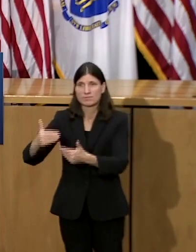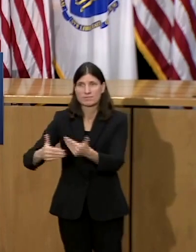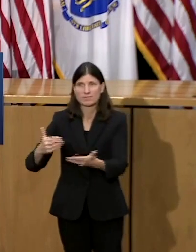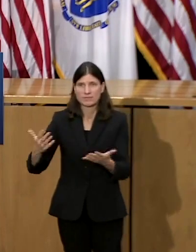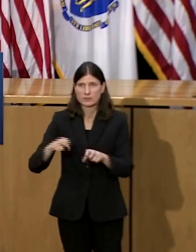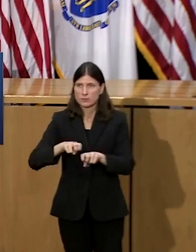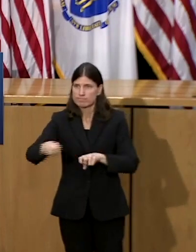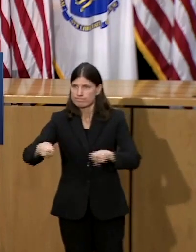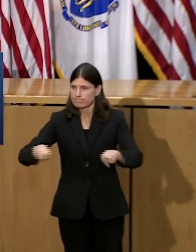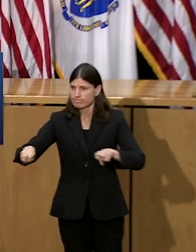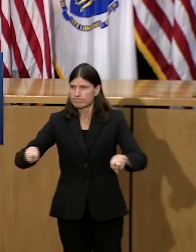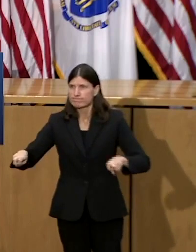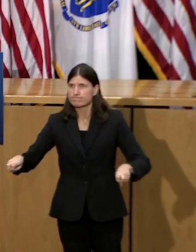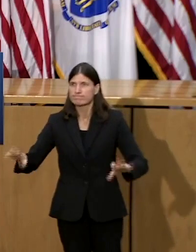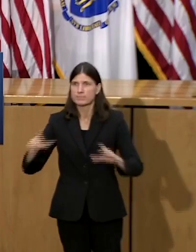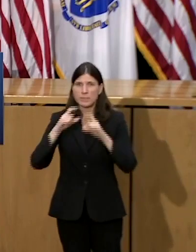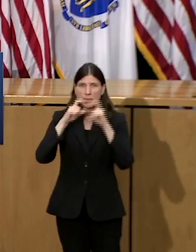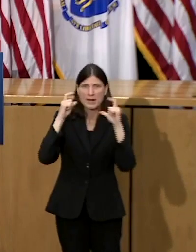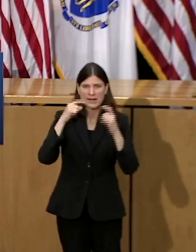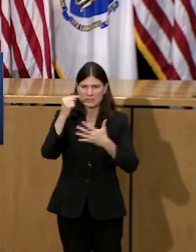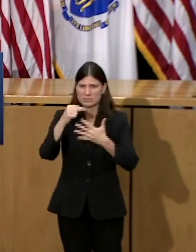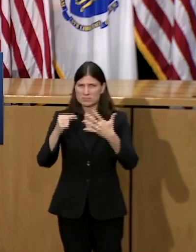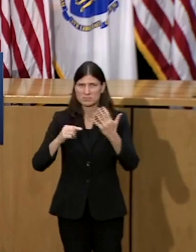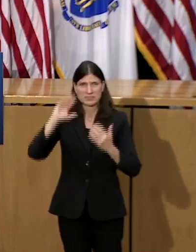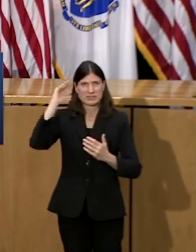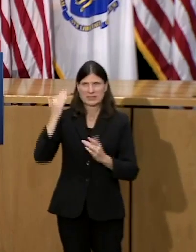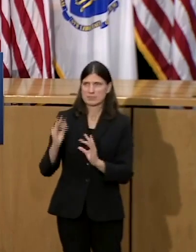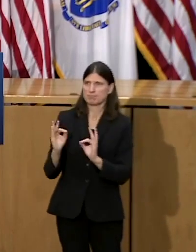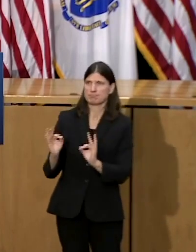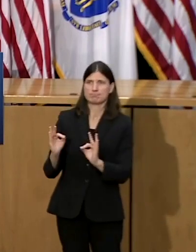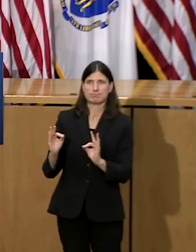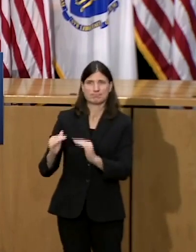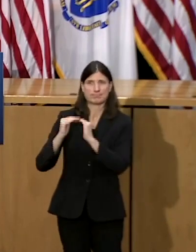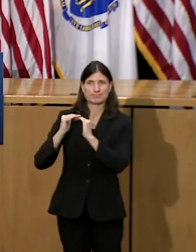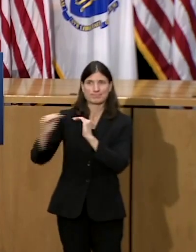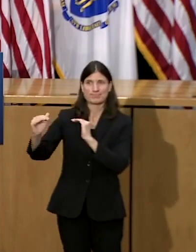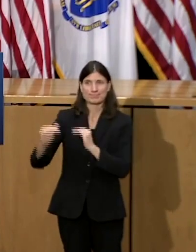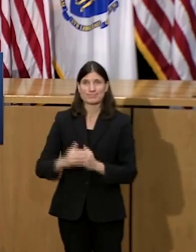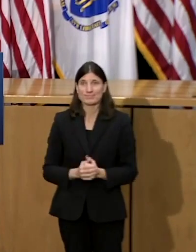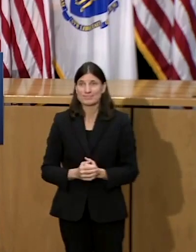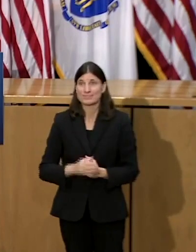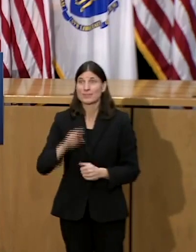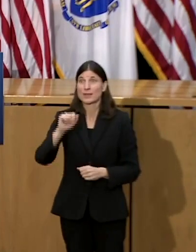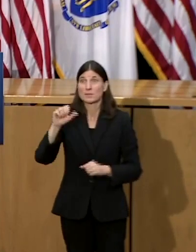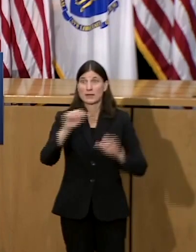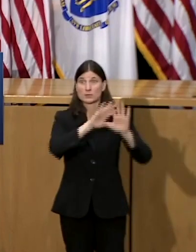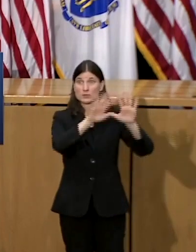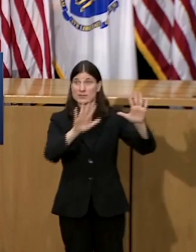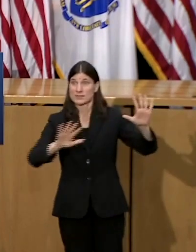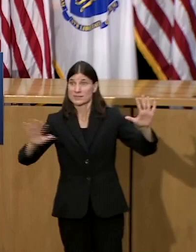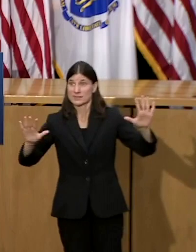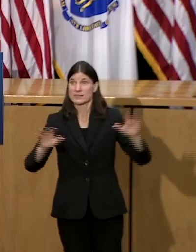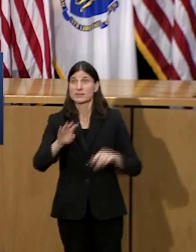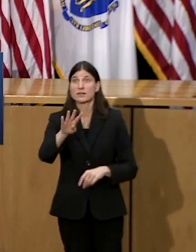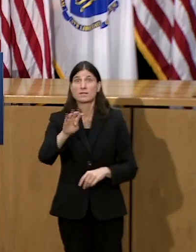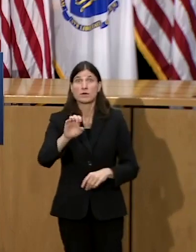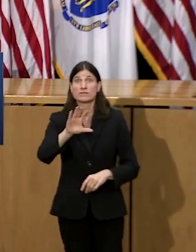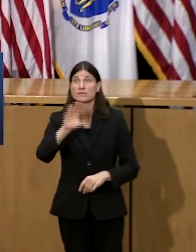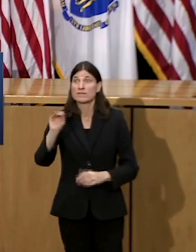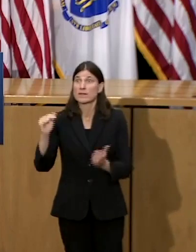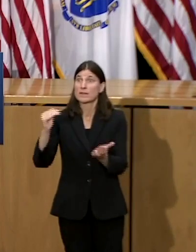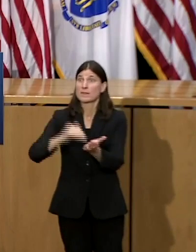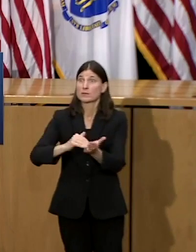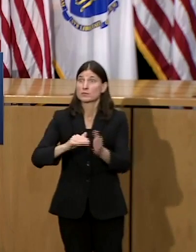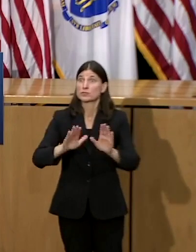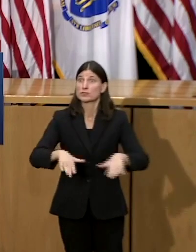than 450,000 public school students across the Commonwealth that are back in their classrooms each week. And so far, the number of